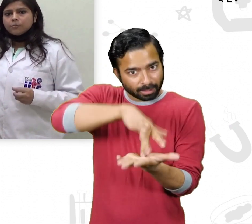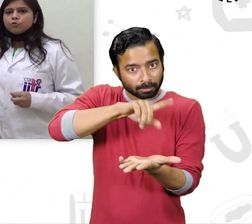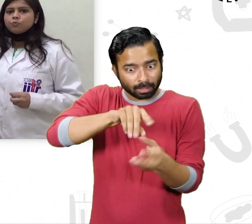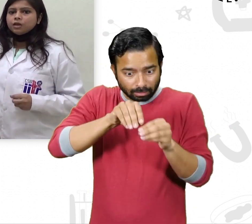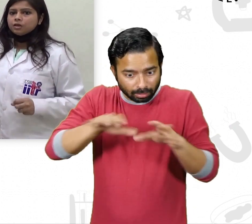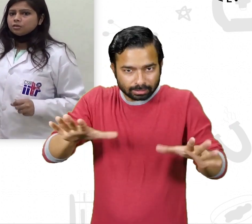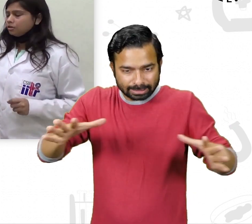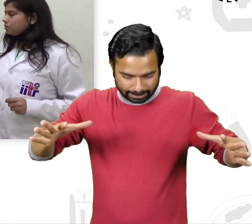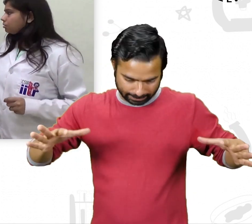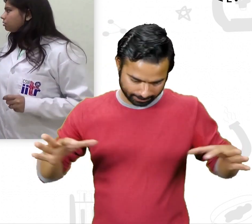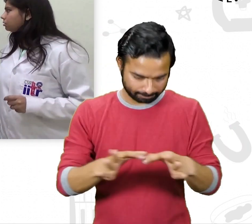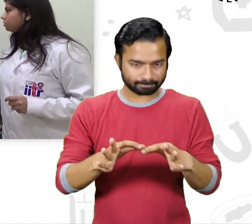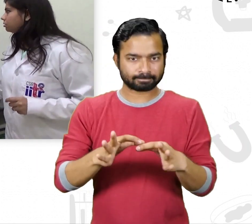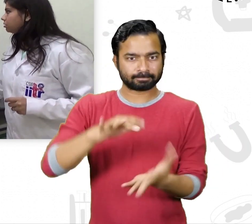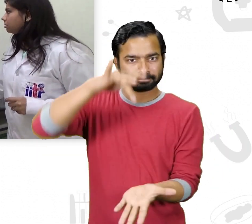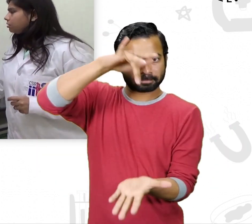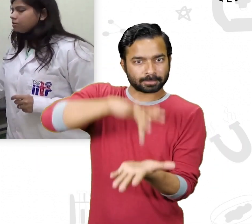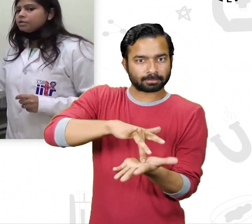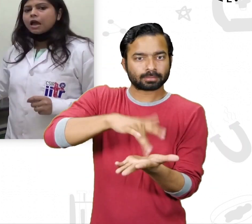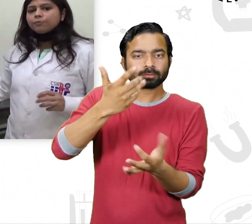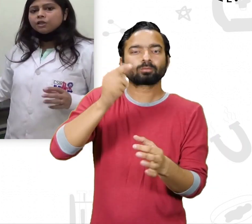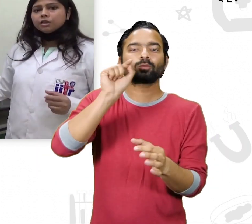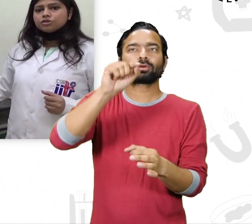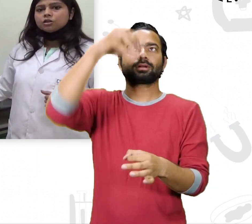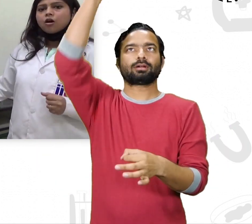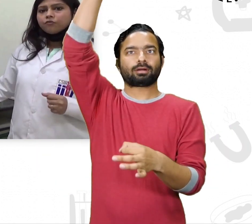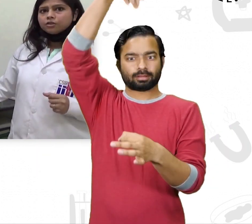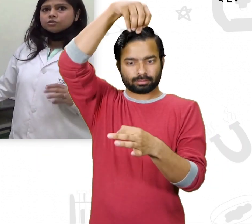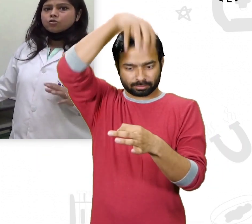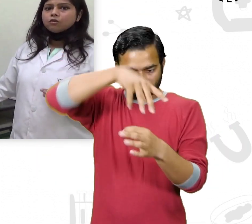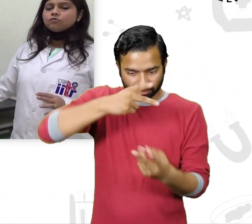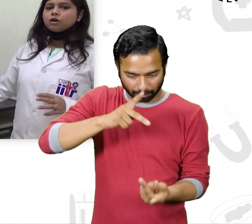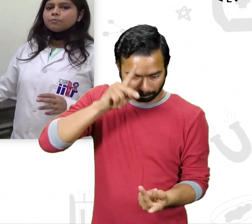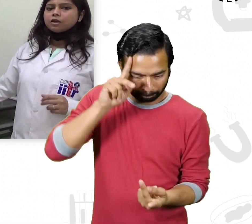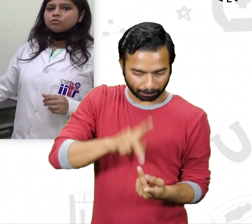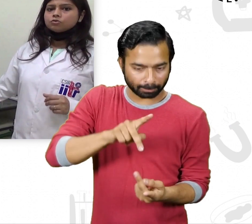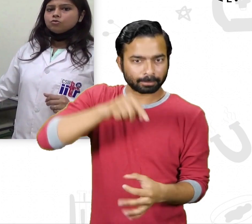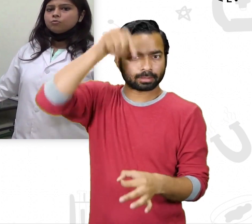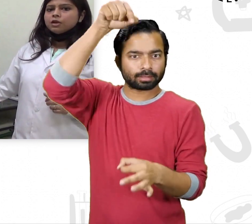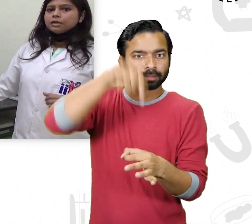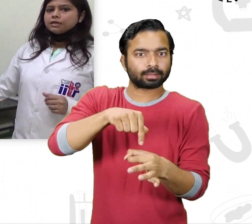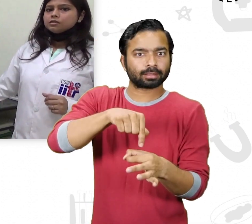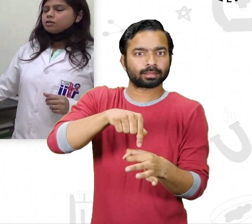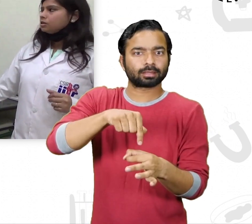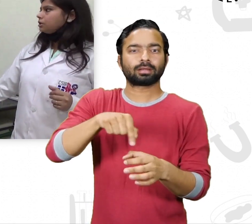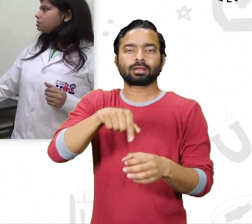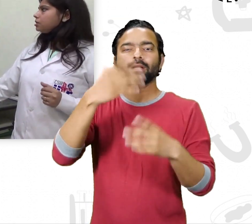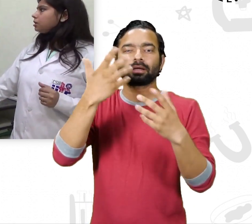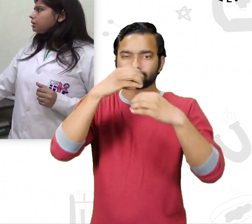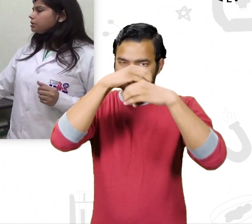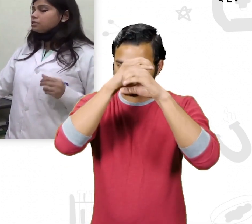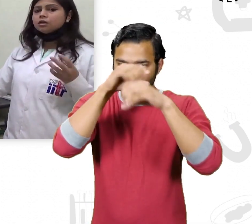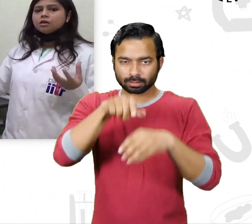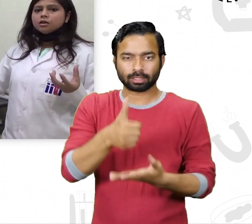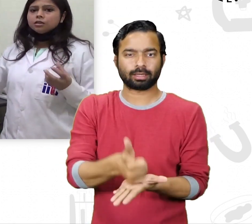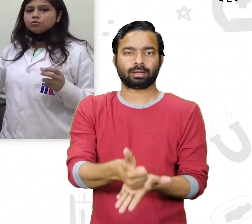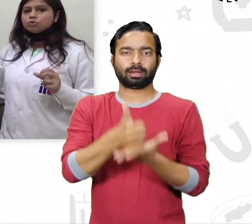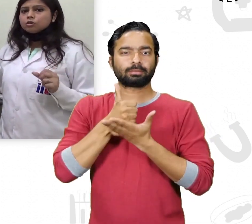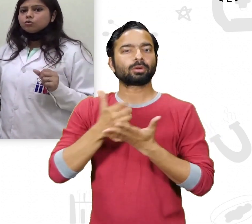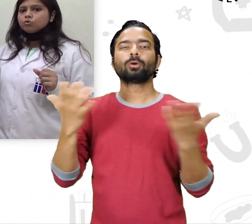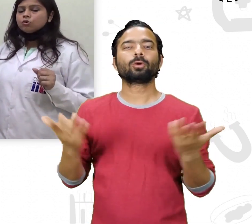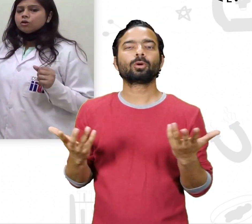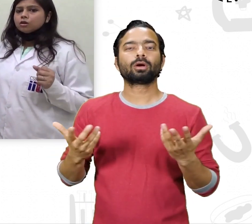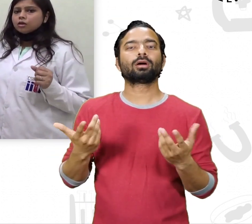very appropriately. The application of this confocal microscope is